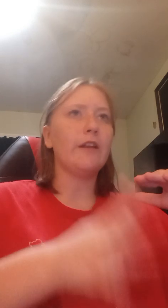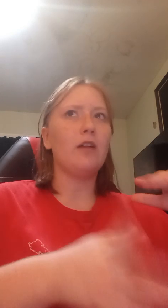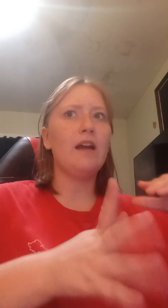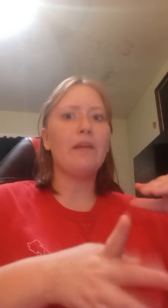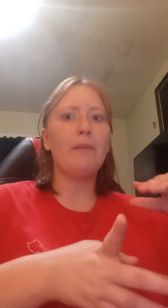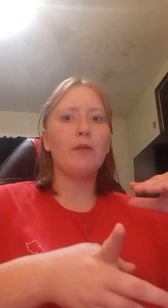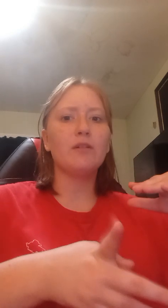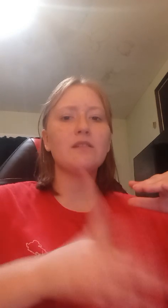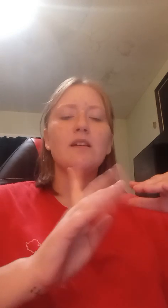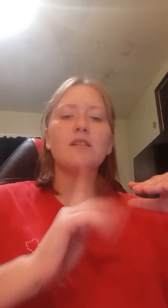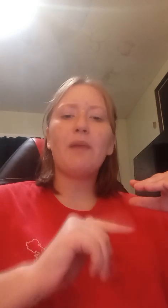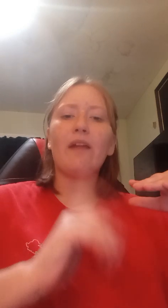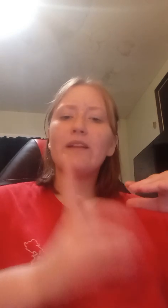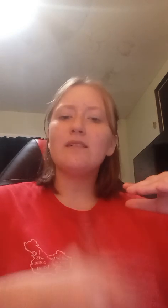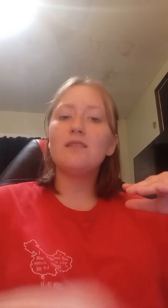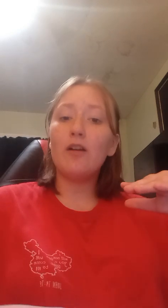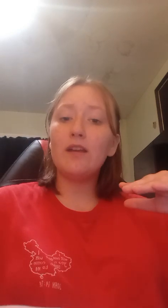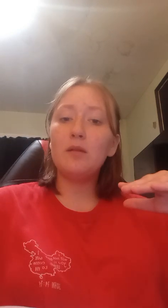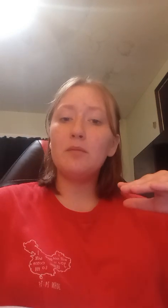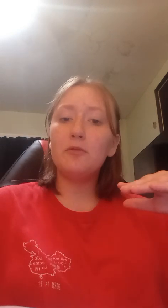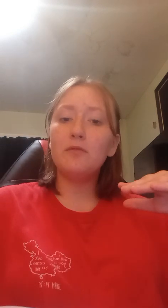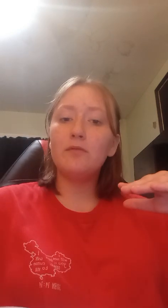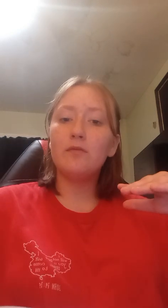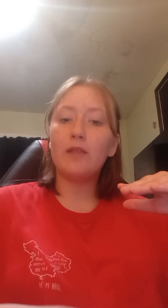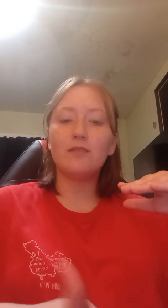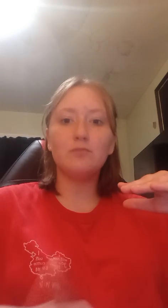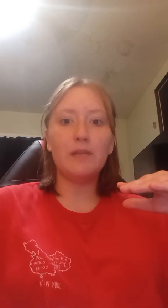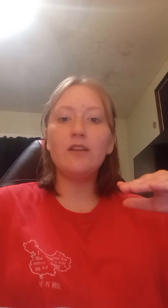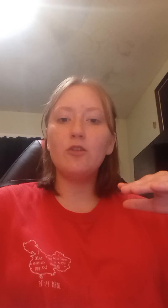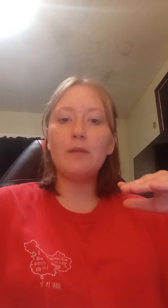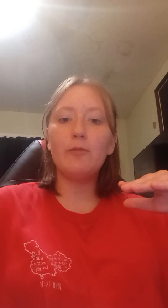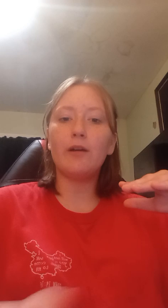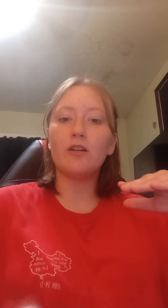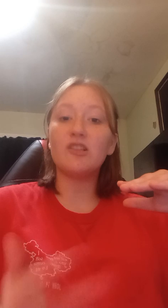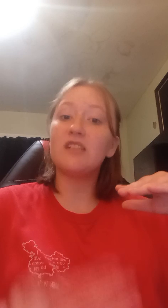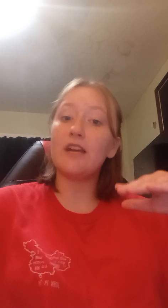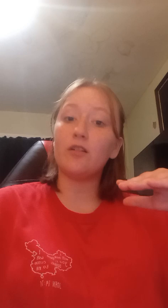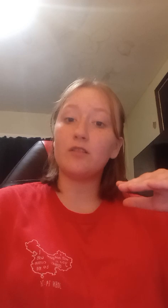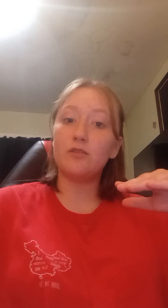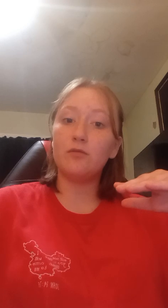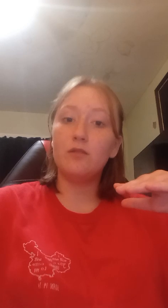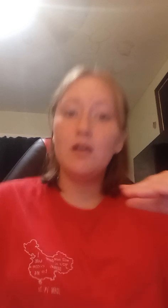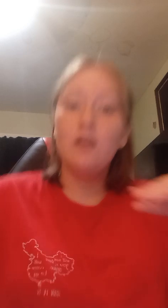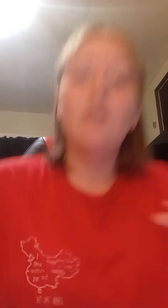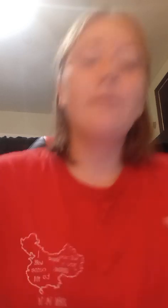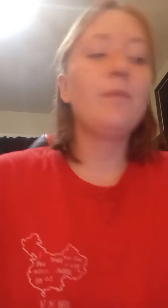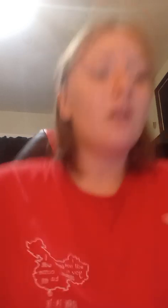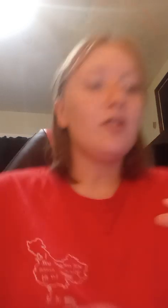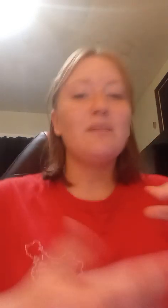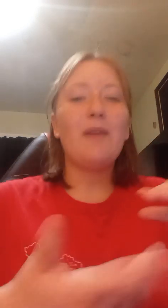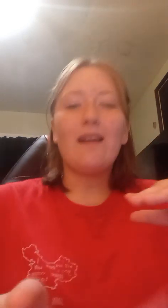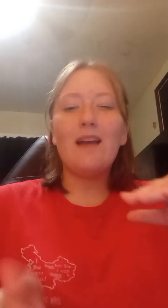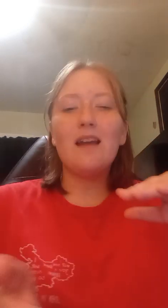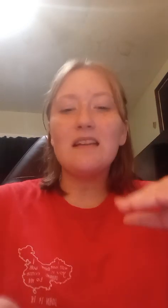that backwards. Somebody likes talking to people, like meeting new people, but are scared to. Or somebody that kind of doesn't like